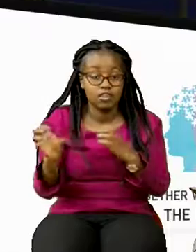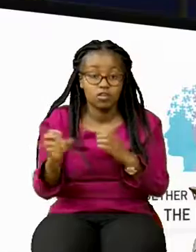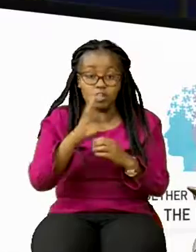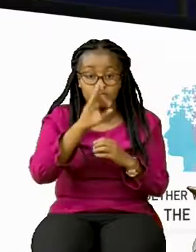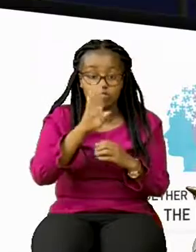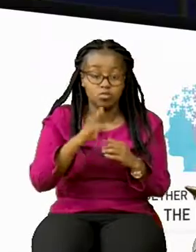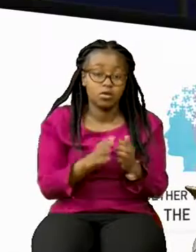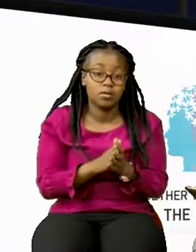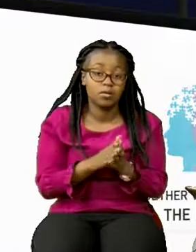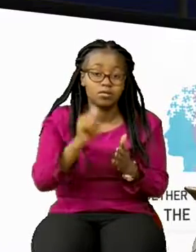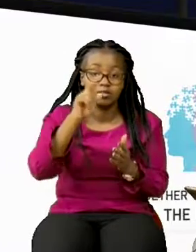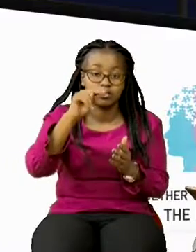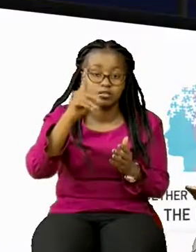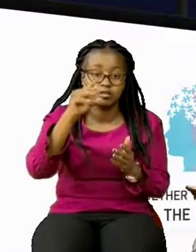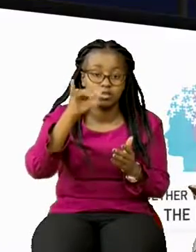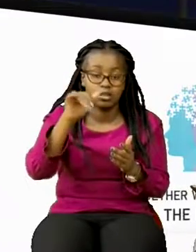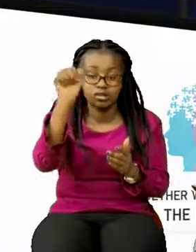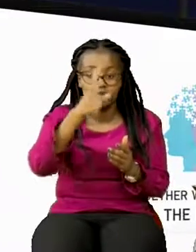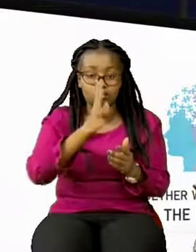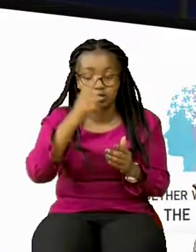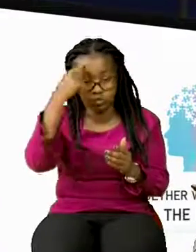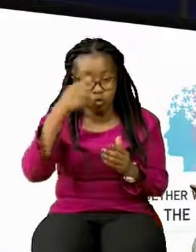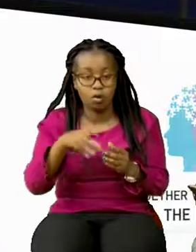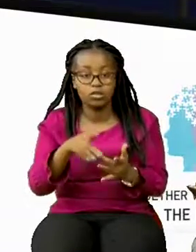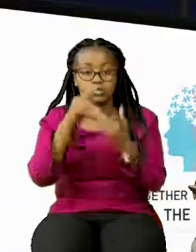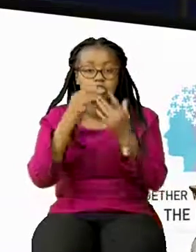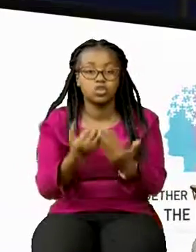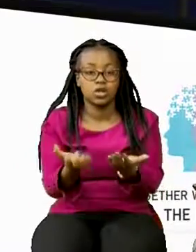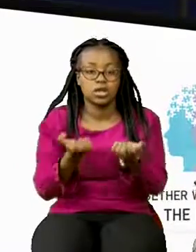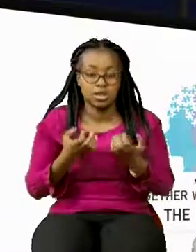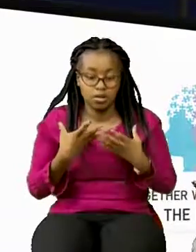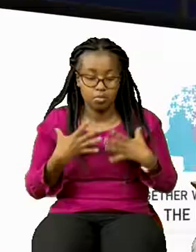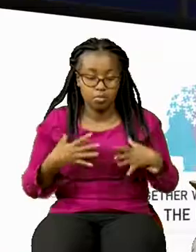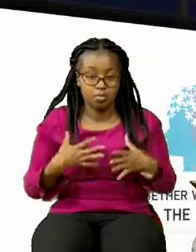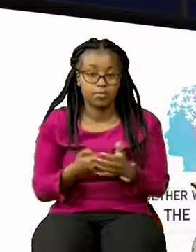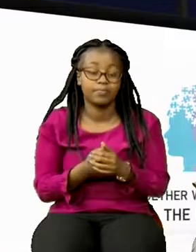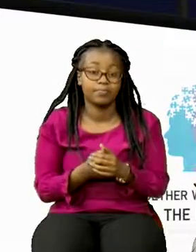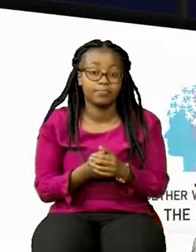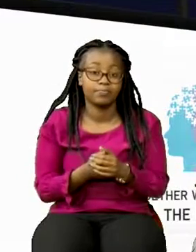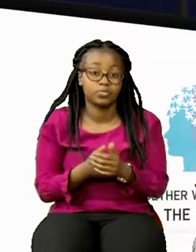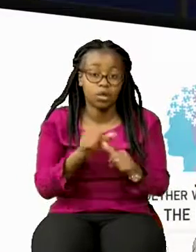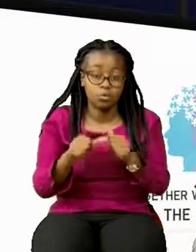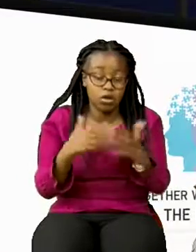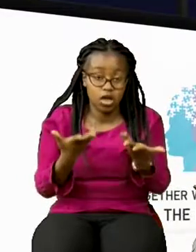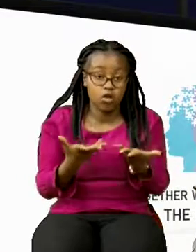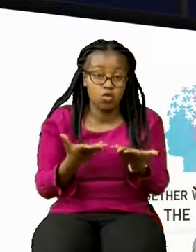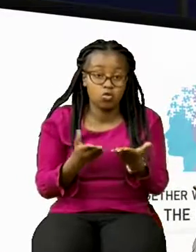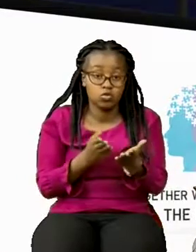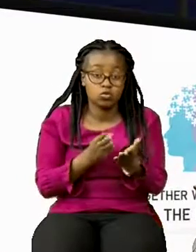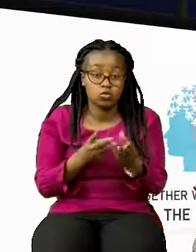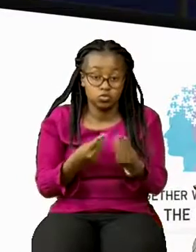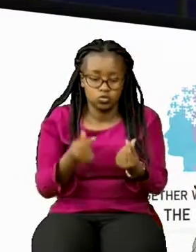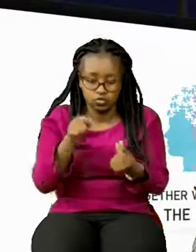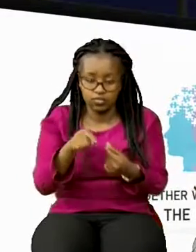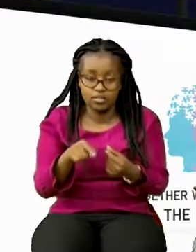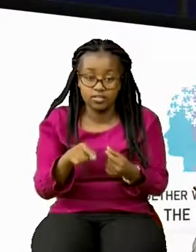Facebook page, which is Andy Speaks for Special Needs Person, about how to handle seizures, because